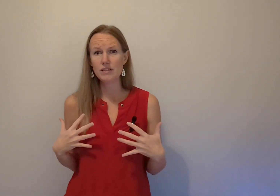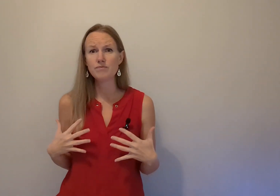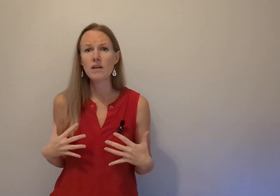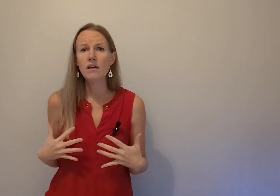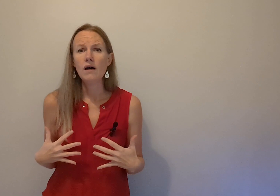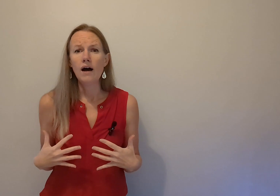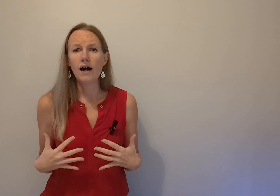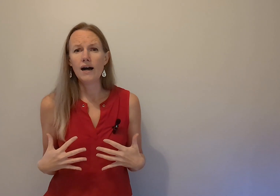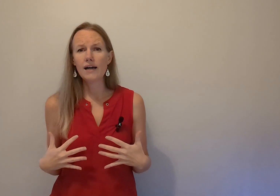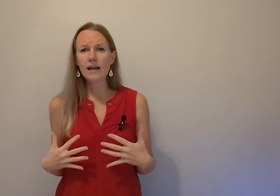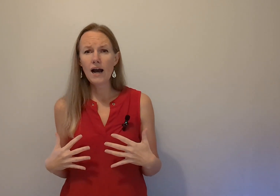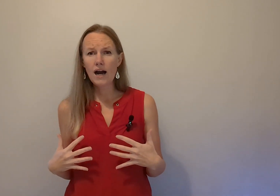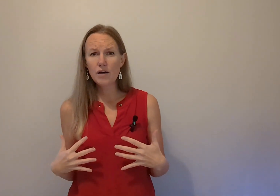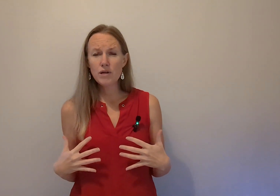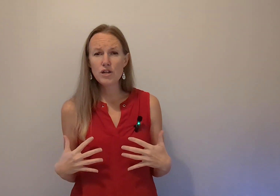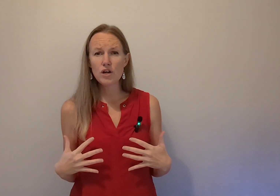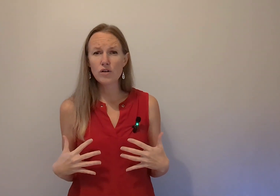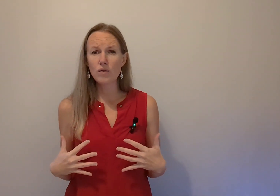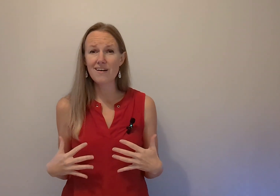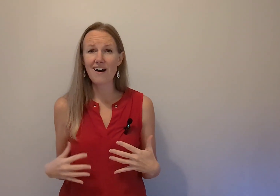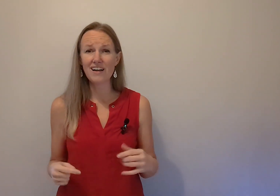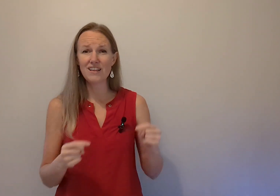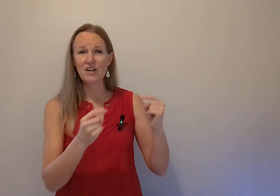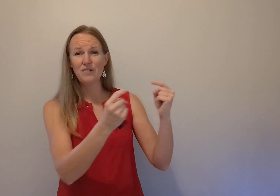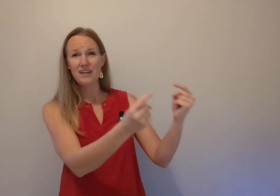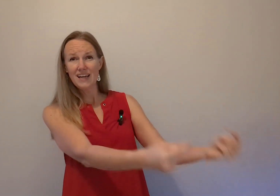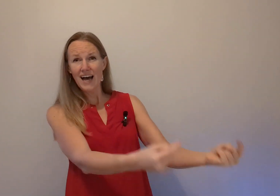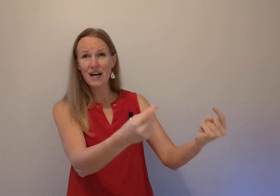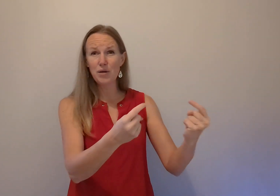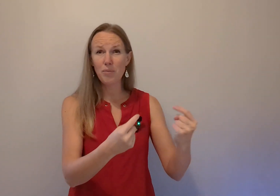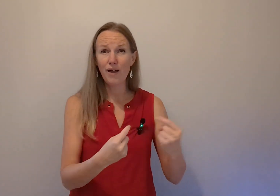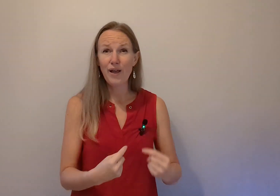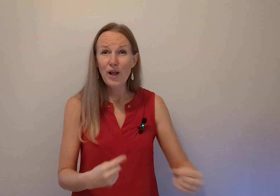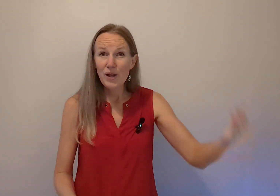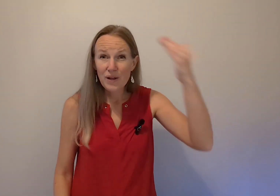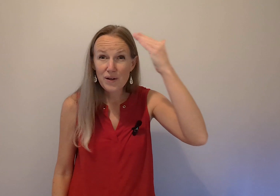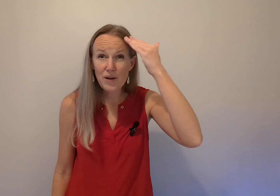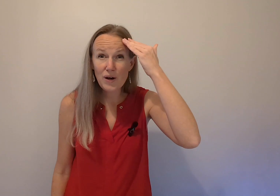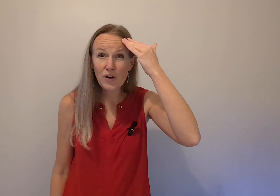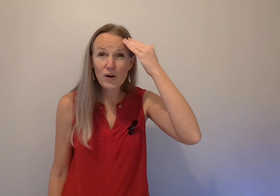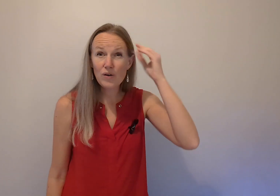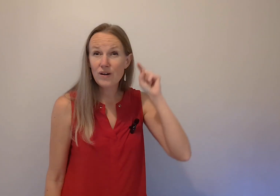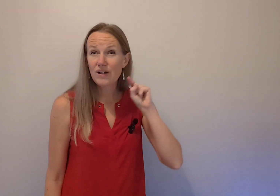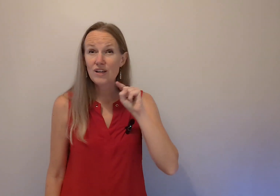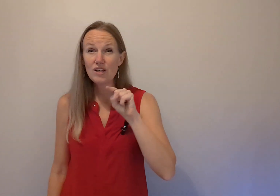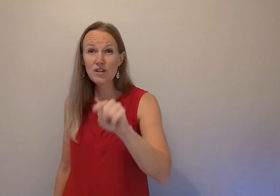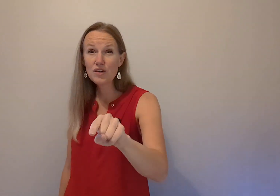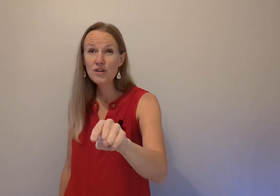unstable. Come, no, you are not alone. Come, no,